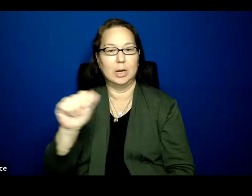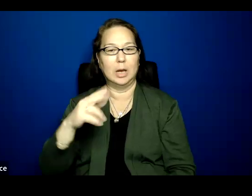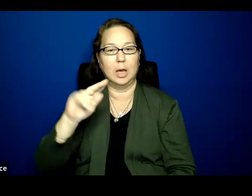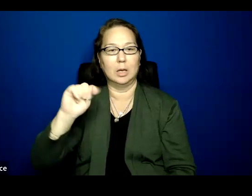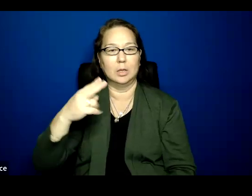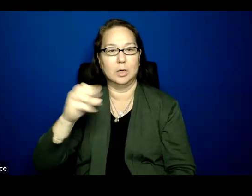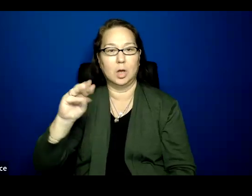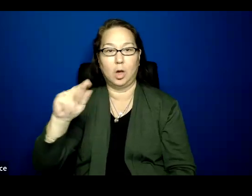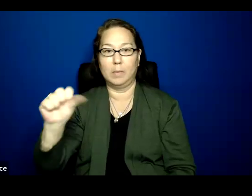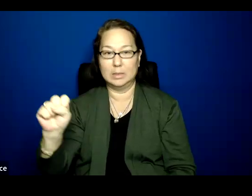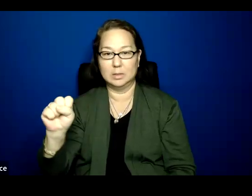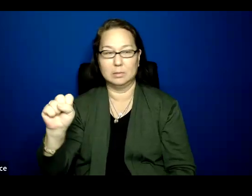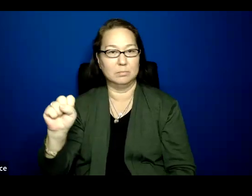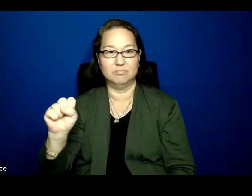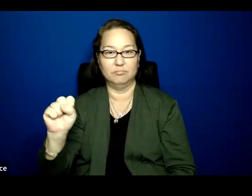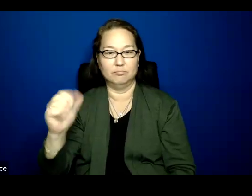Marika Allwood.